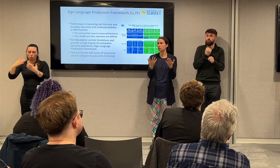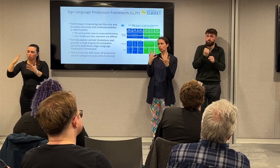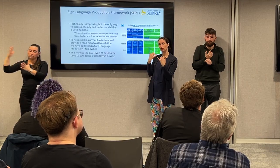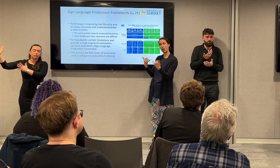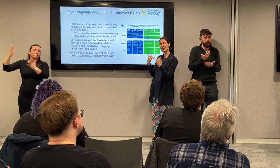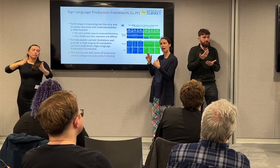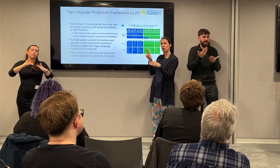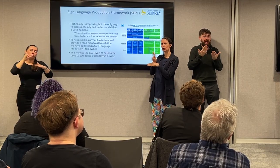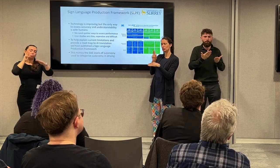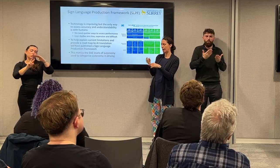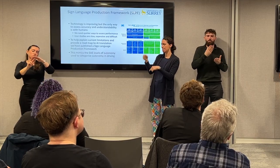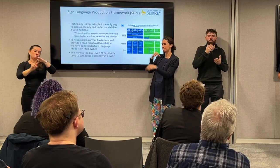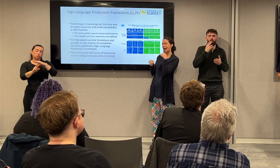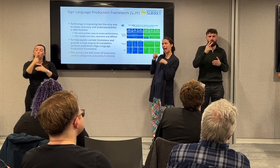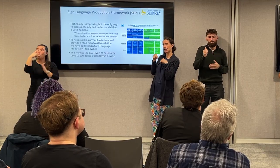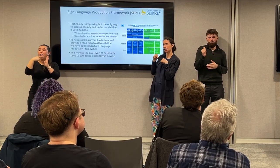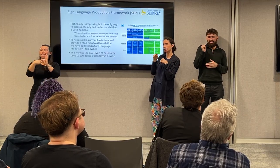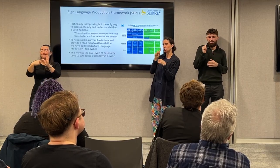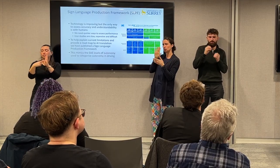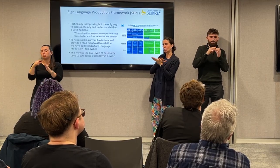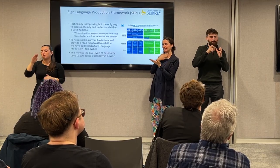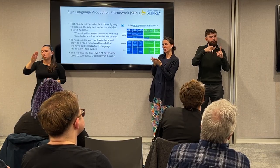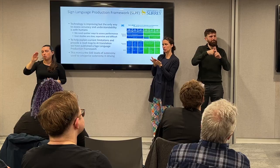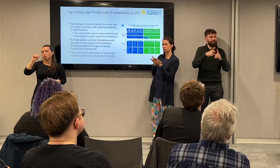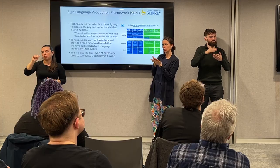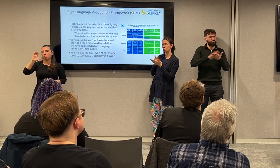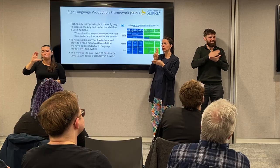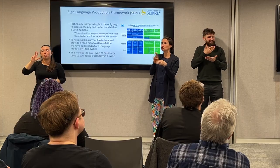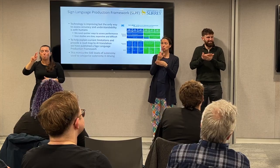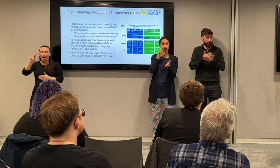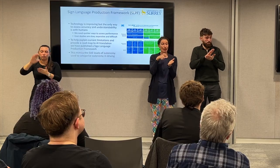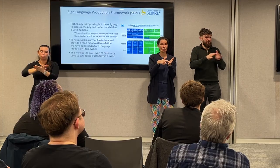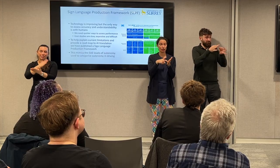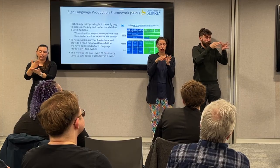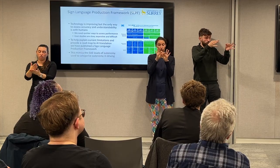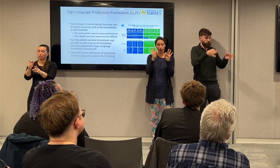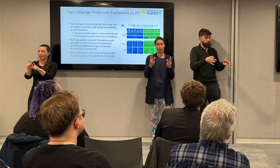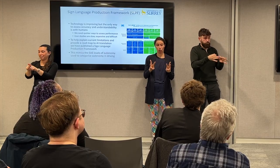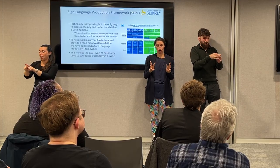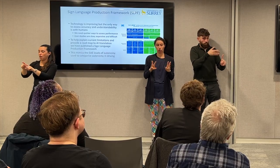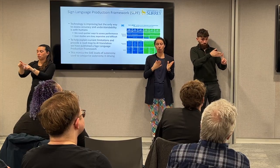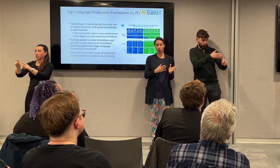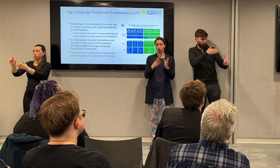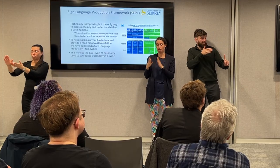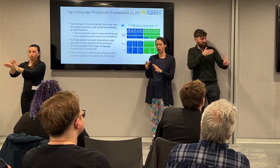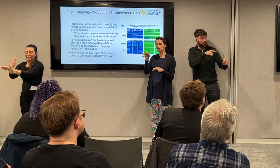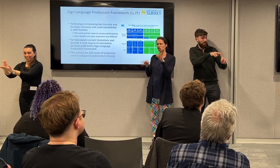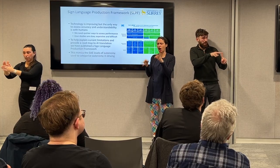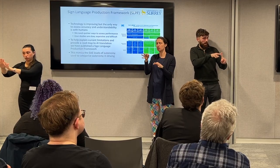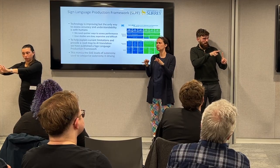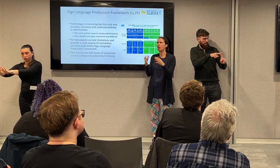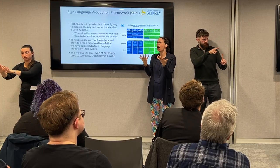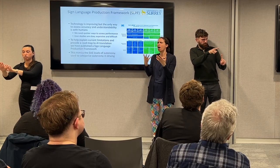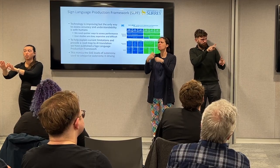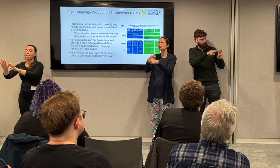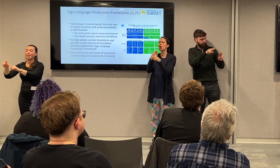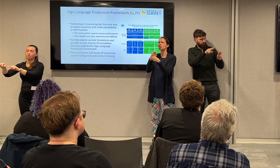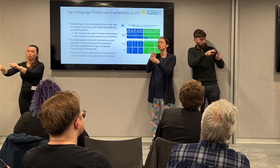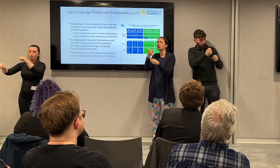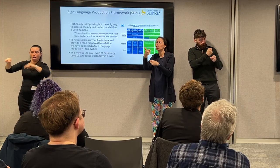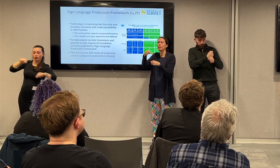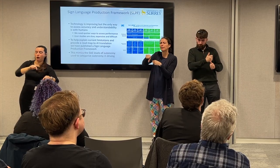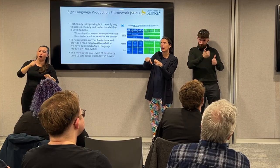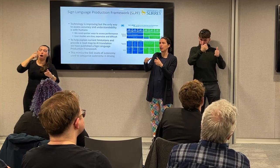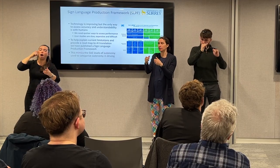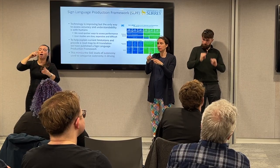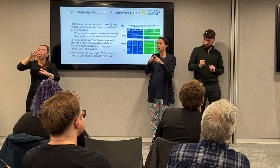use something called back translation. So we use a recognition framework in order to judge how good production is.